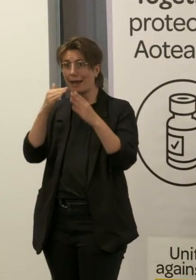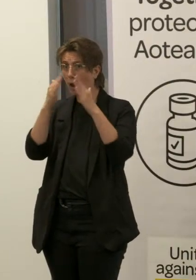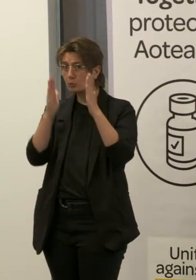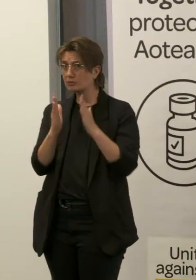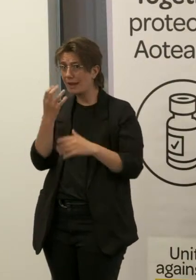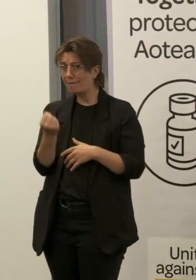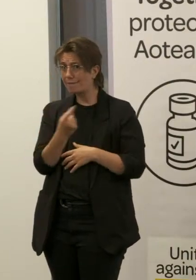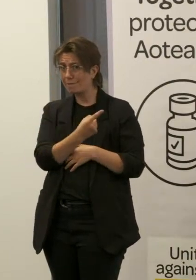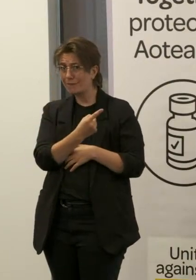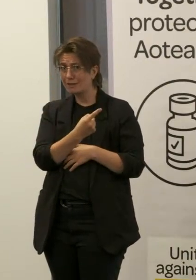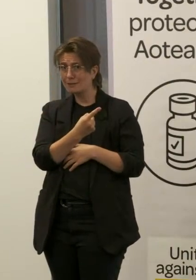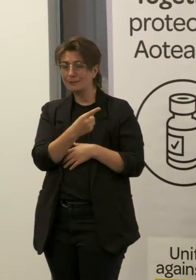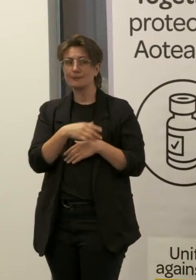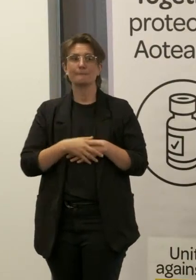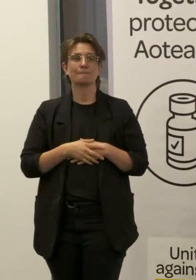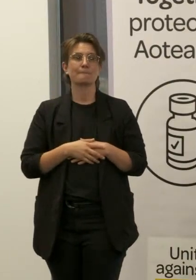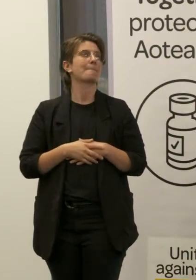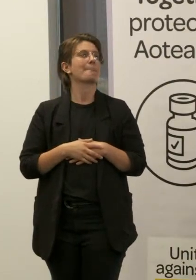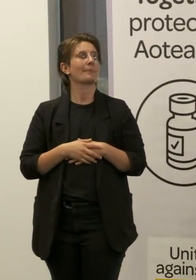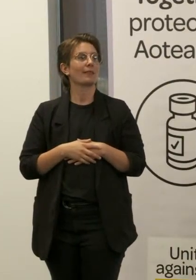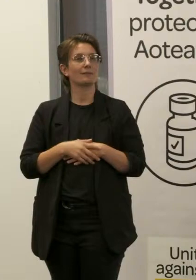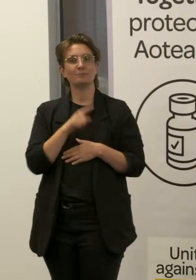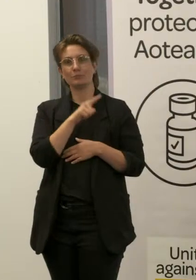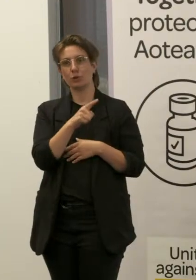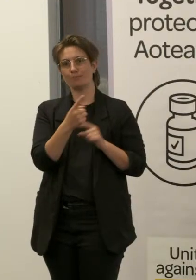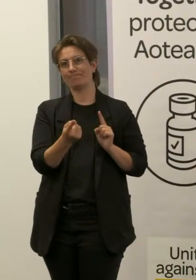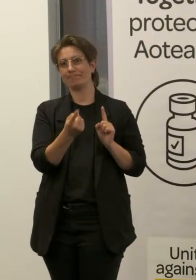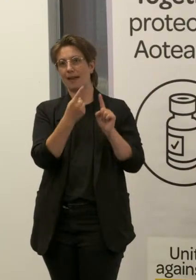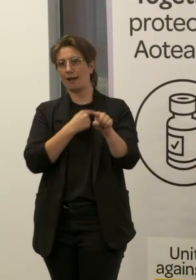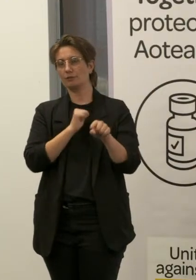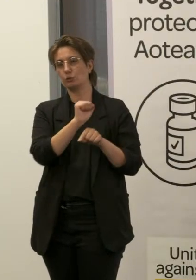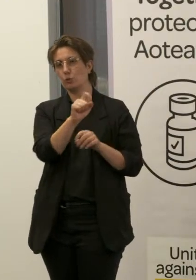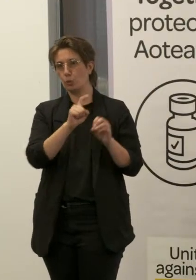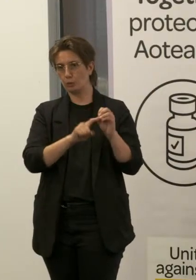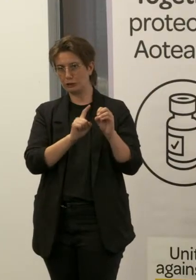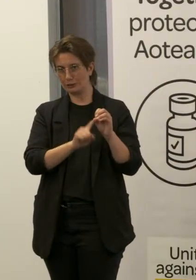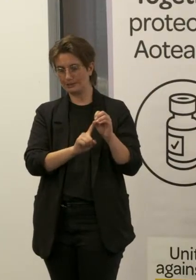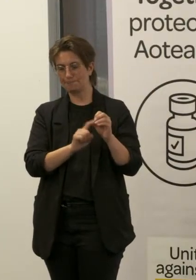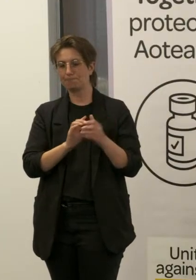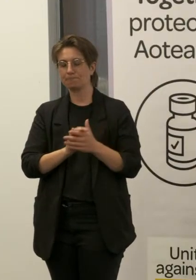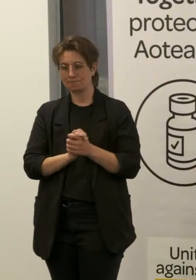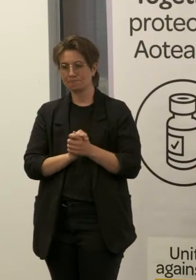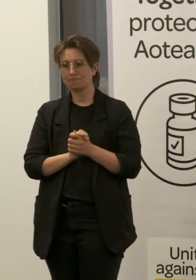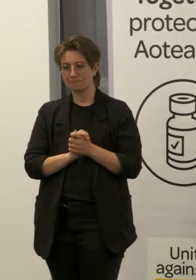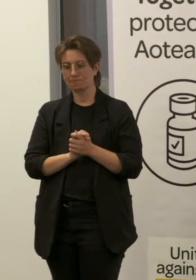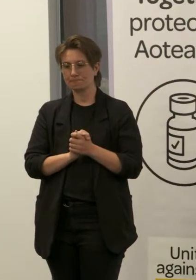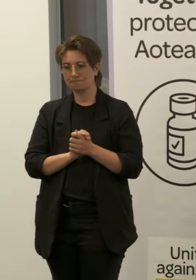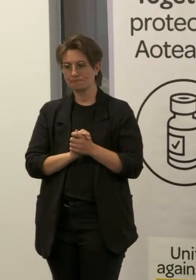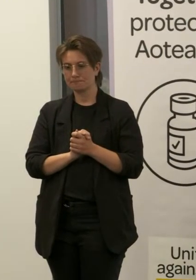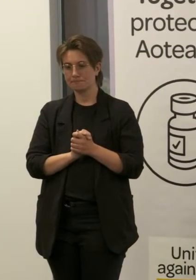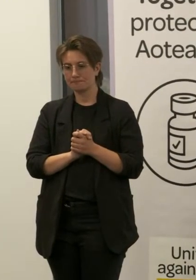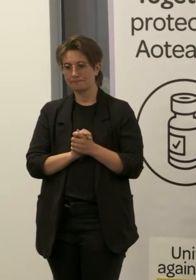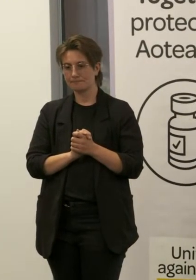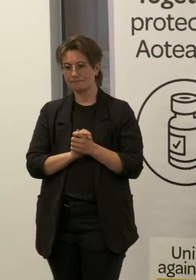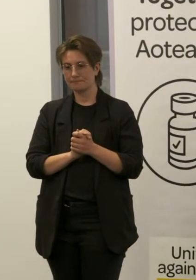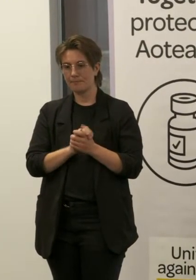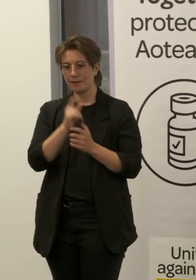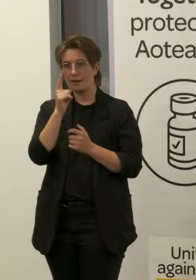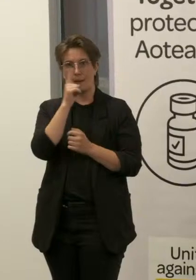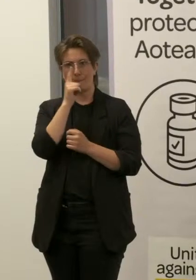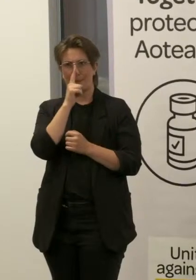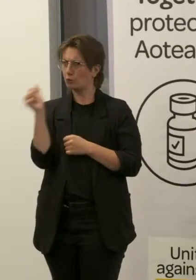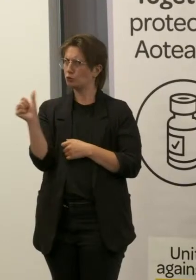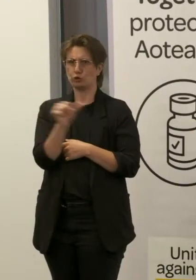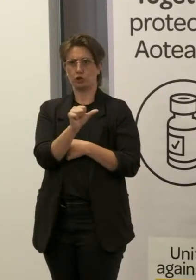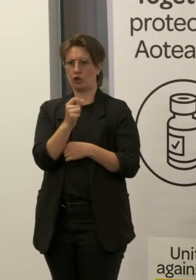clarify that? Yeah, tēnei te whakahokia ki tō pātai. So the people should not be isolated in cars